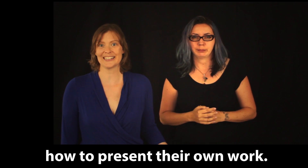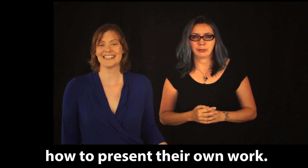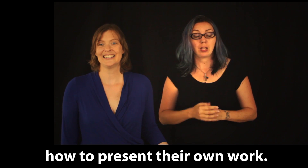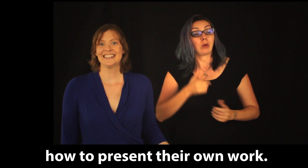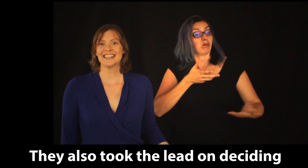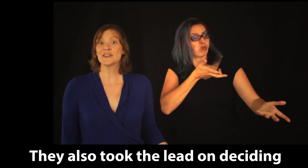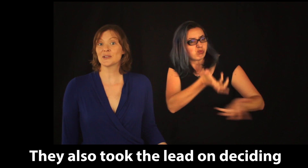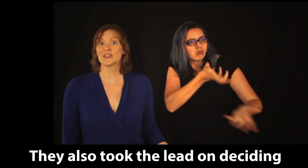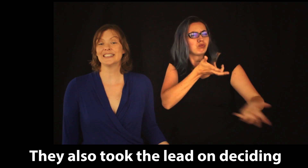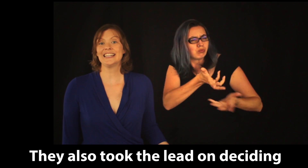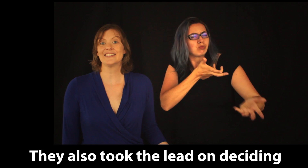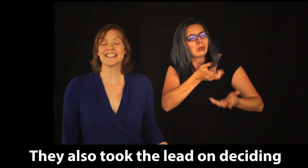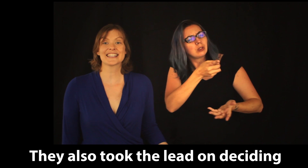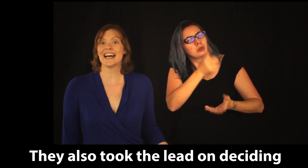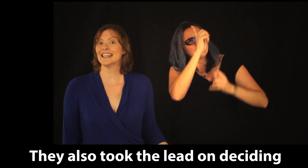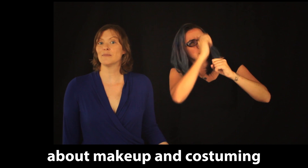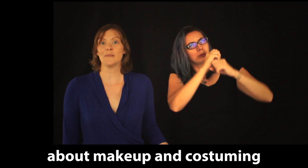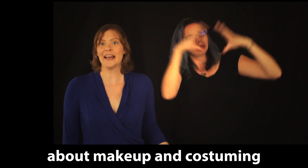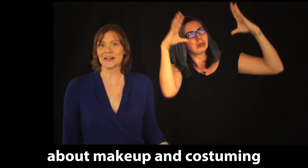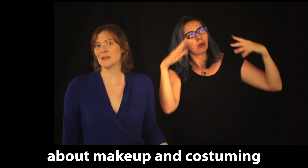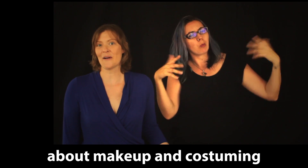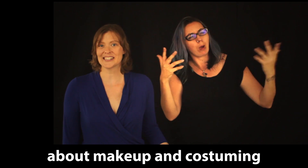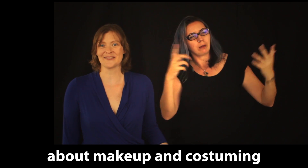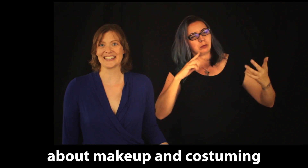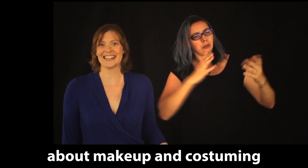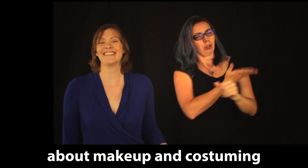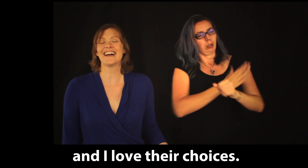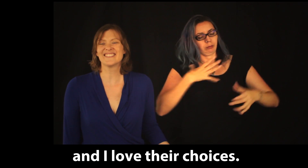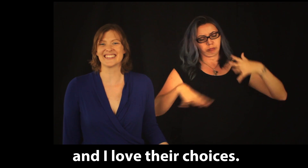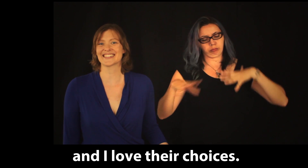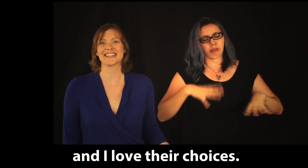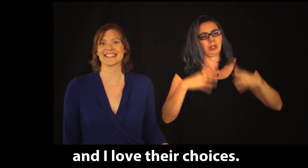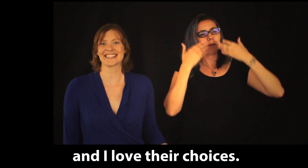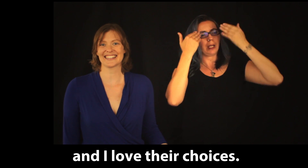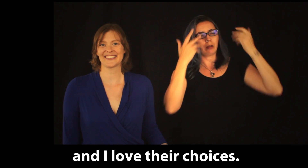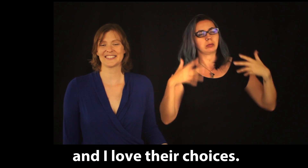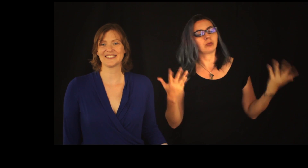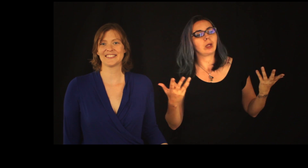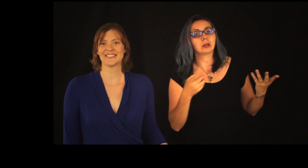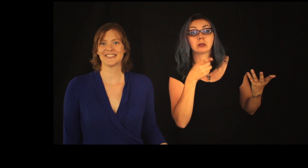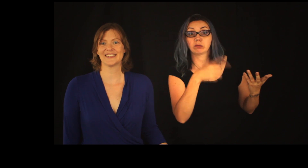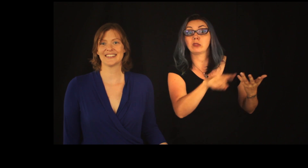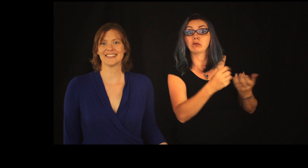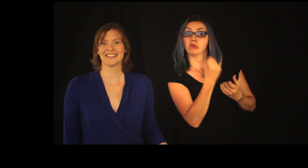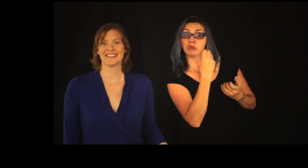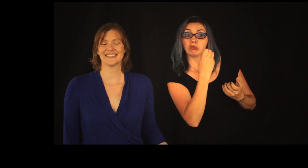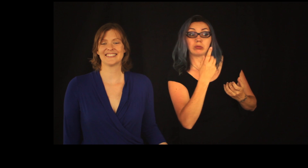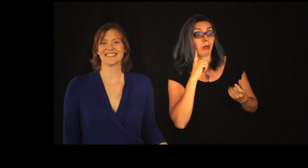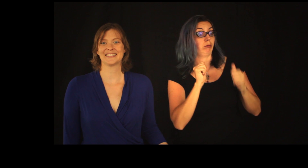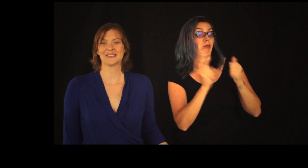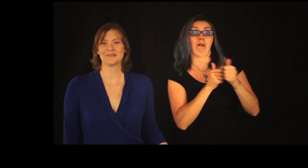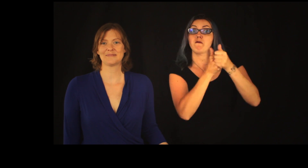own work. They also took the lead on deciding about makeup and costuming, and I love their choices.